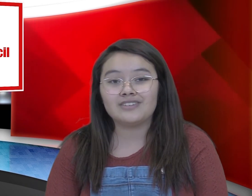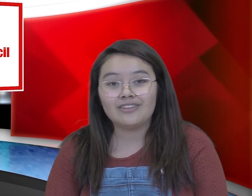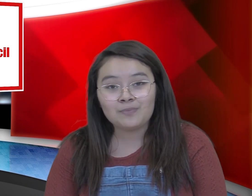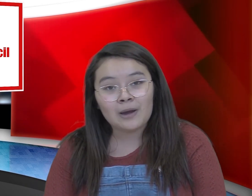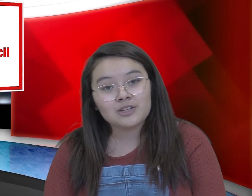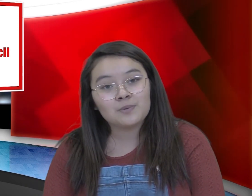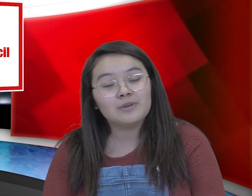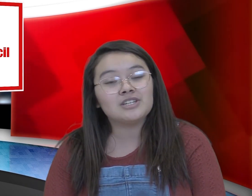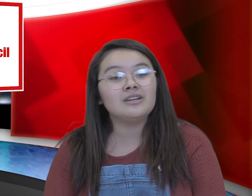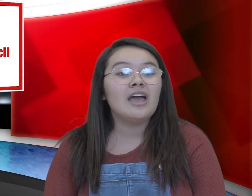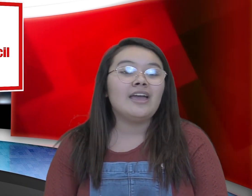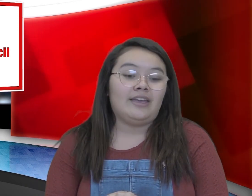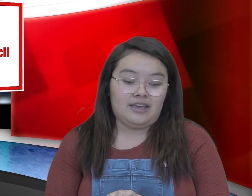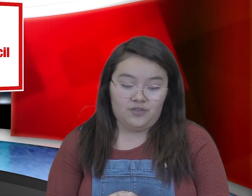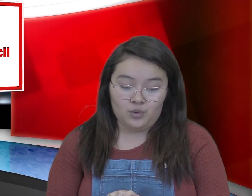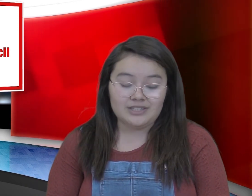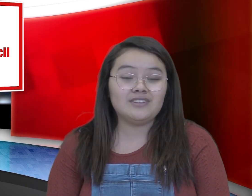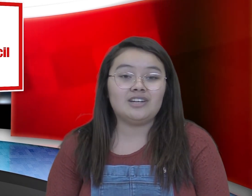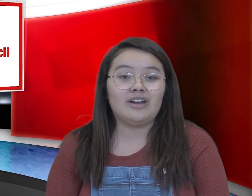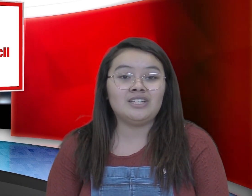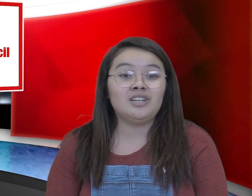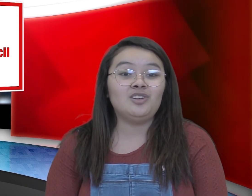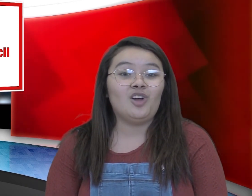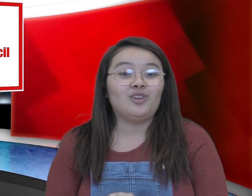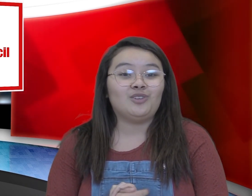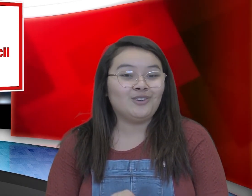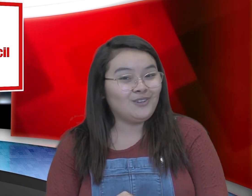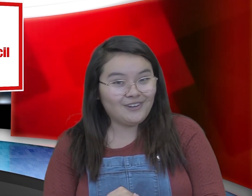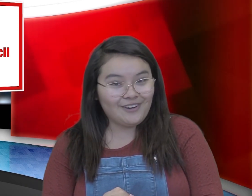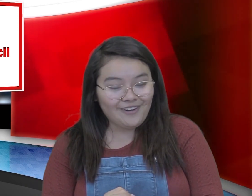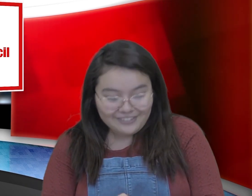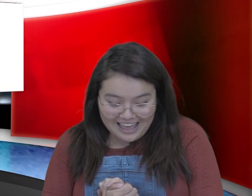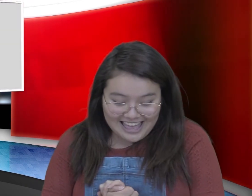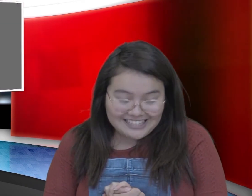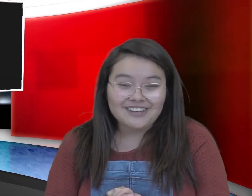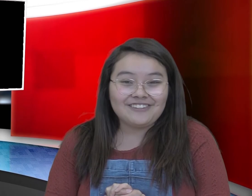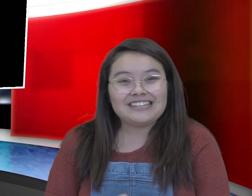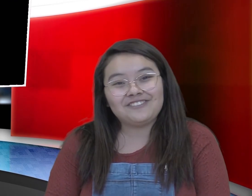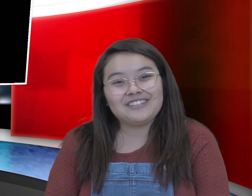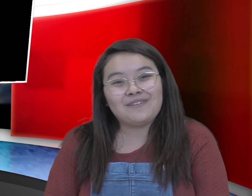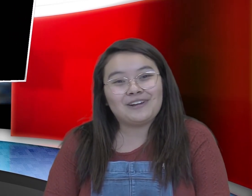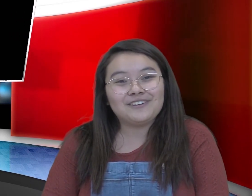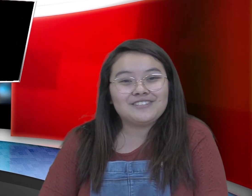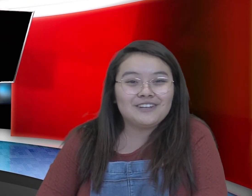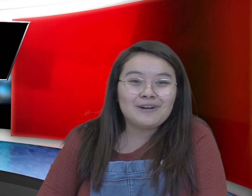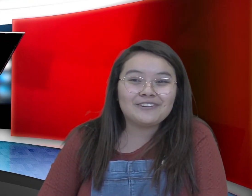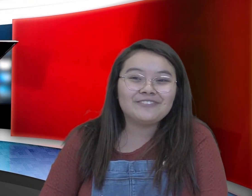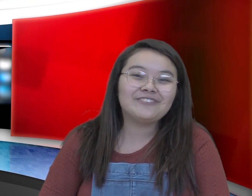have parents' permission. If you are 17 or 18, you can do it on your own. So that's it for today, Broncos. See you tomorrow.